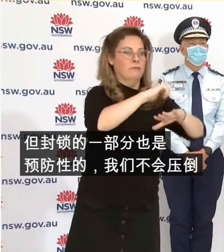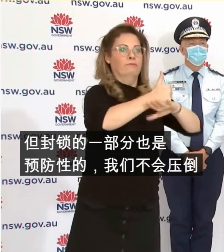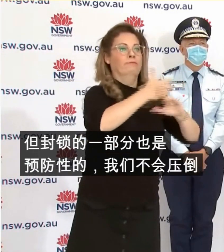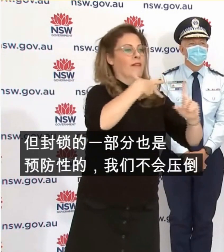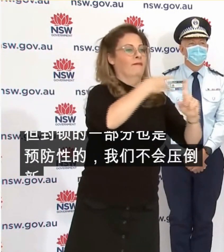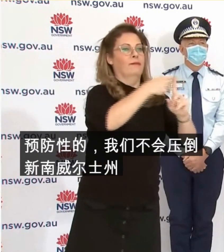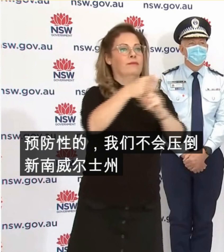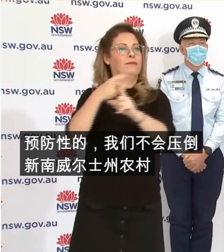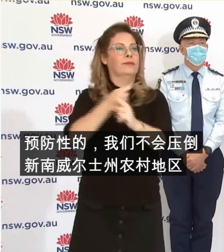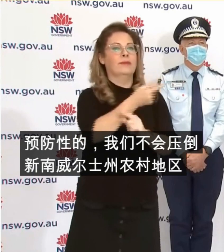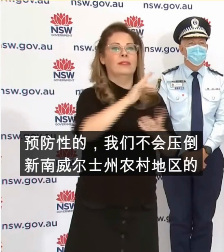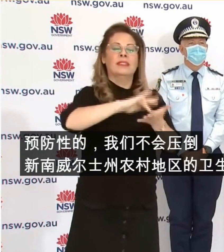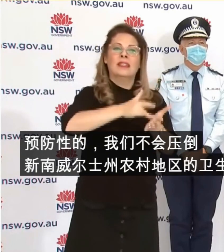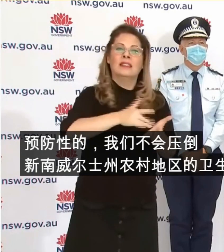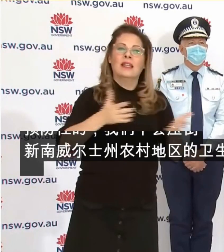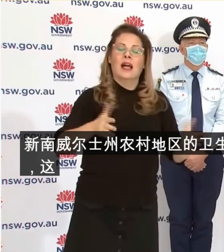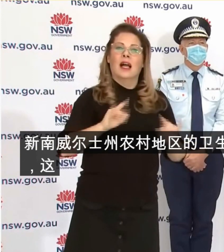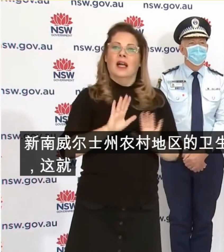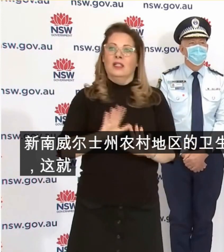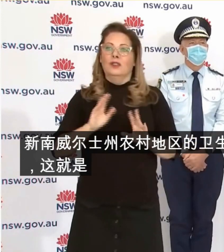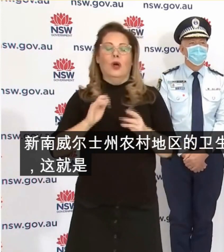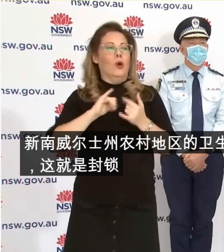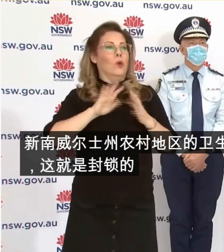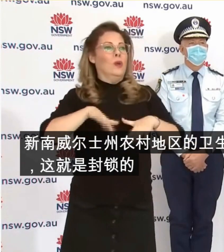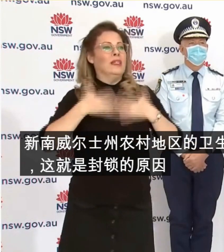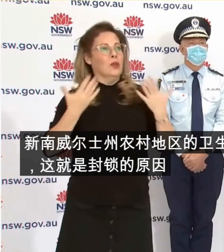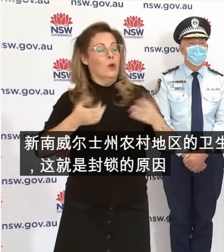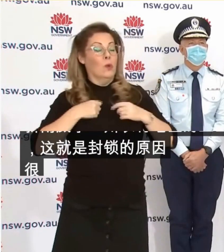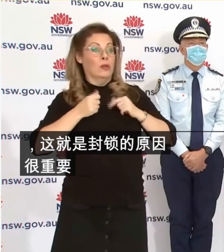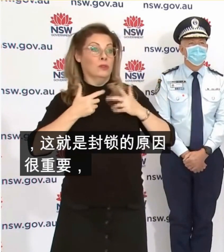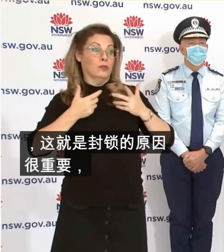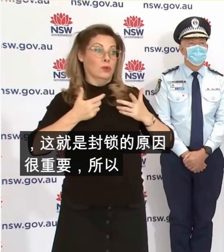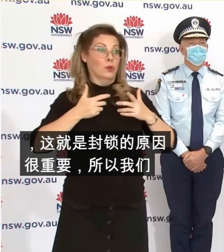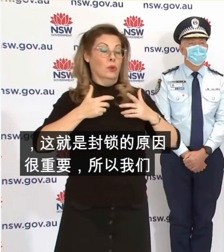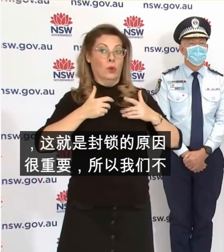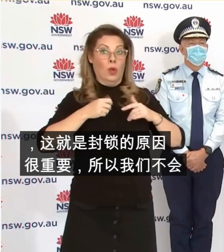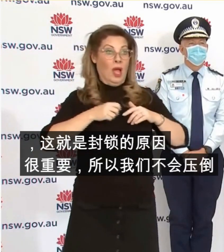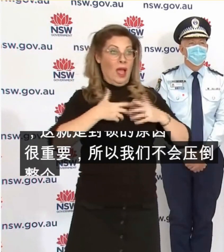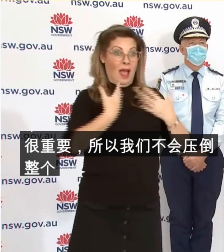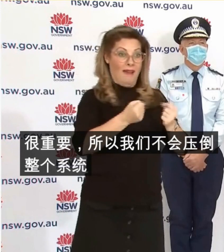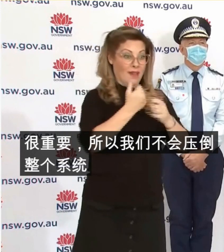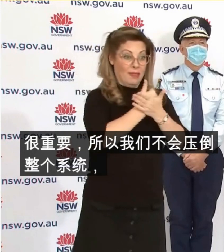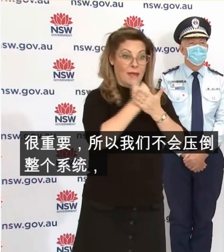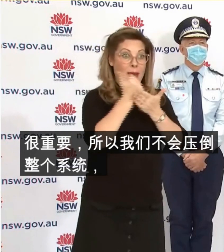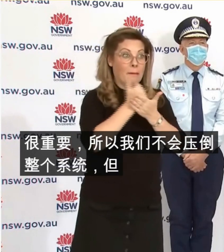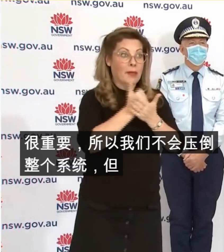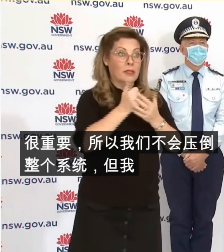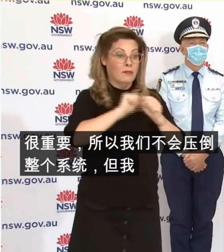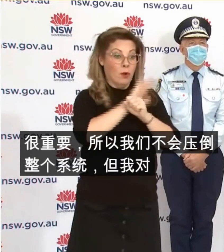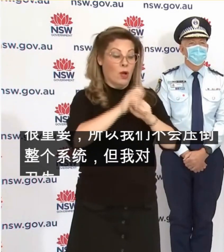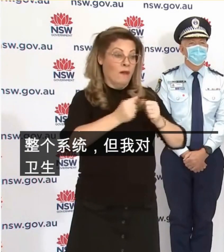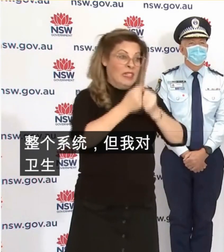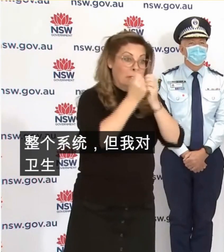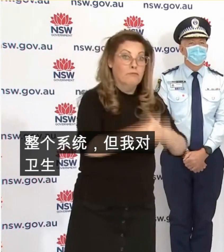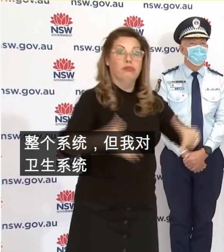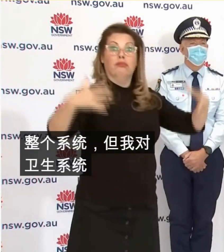precautionary that we don't overwhelm the health system in regional and rural New South Wales. And that's why the lockdown was important, so we don't overwhelm the health system. But I am